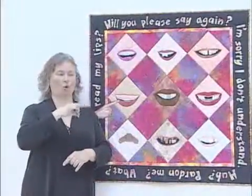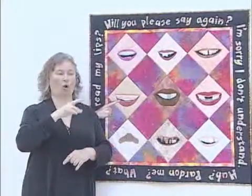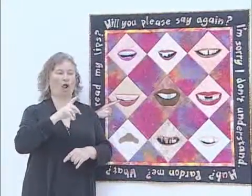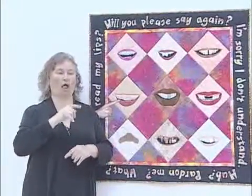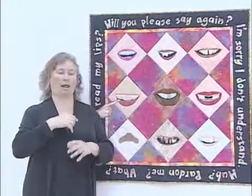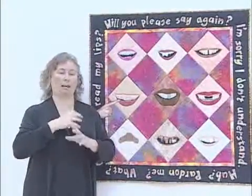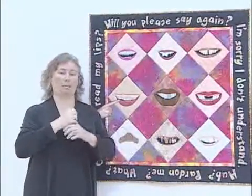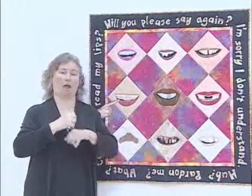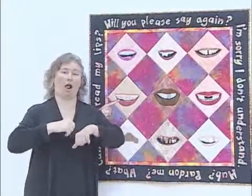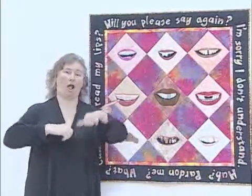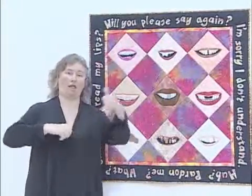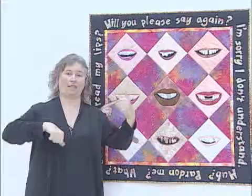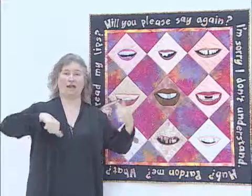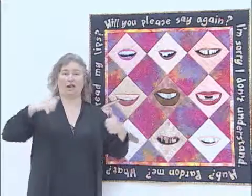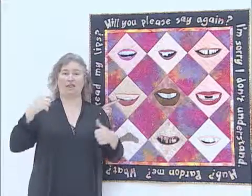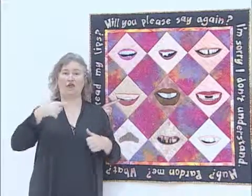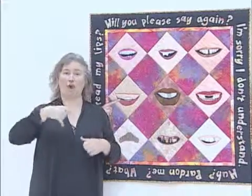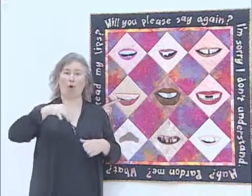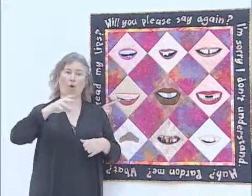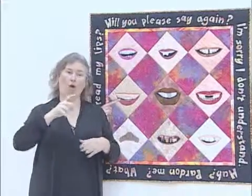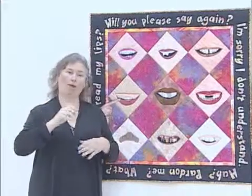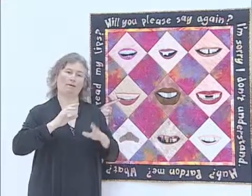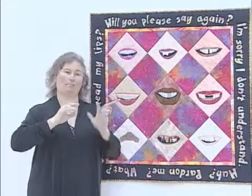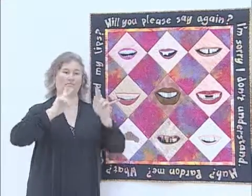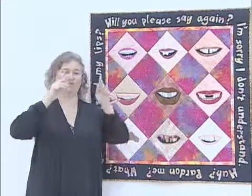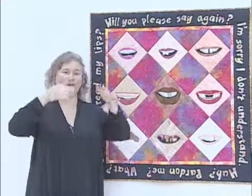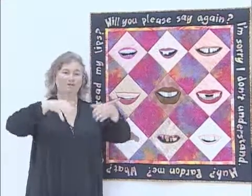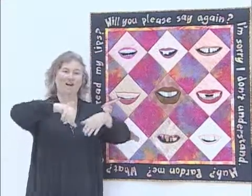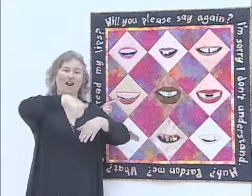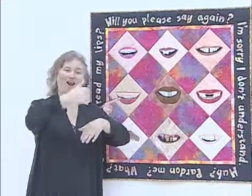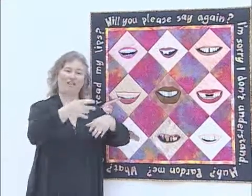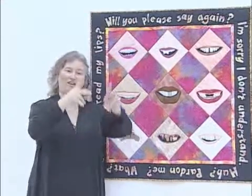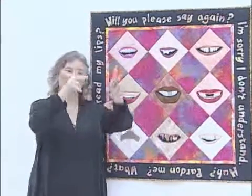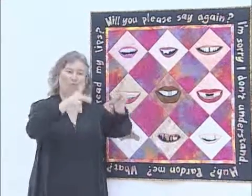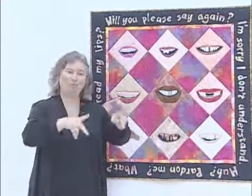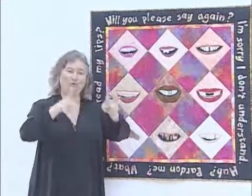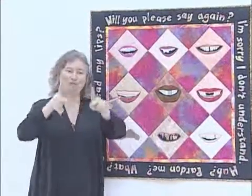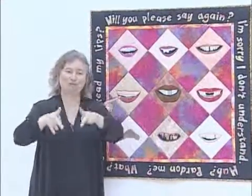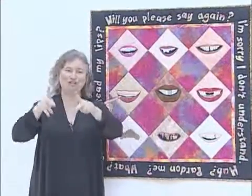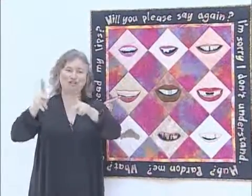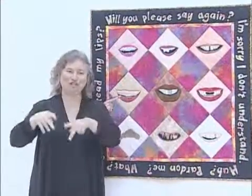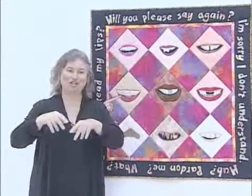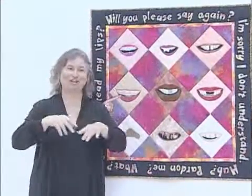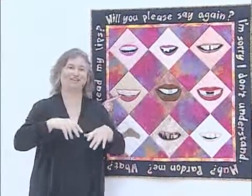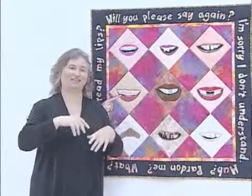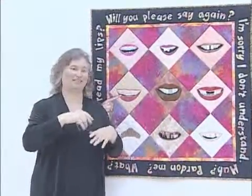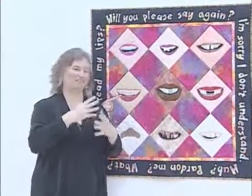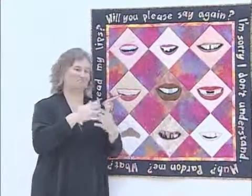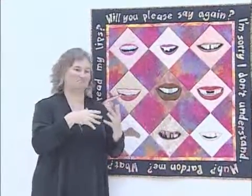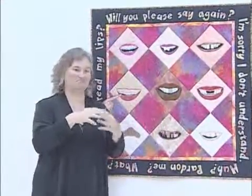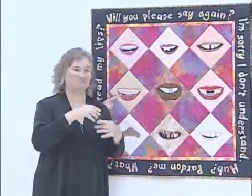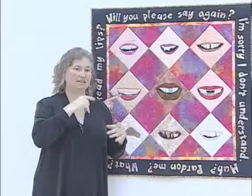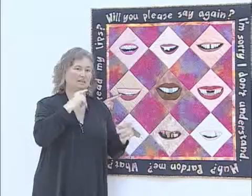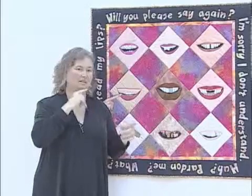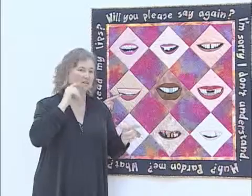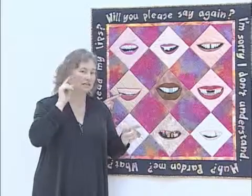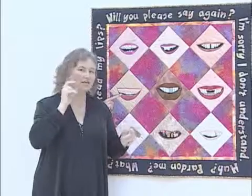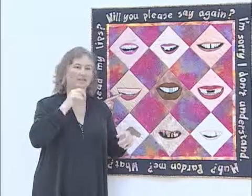I have a story about this quilt. Now, before this one, I had always focused on other people's experiences and put their stories into quilt